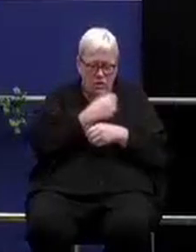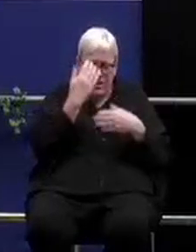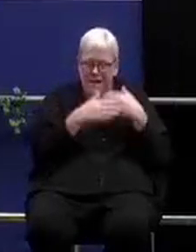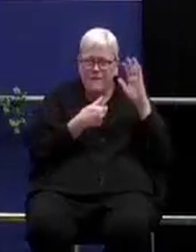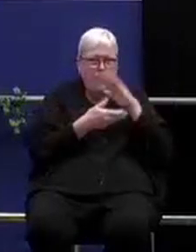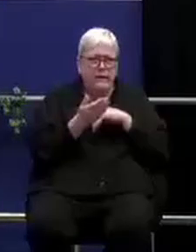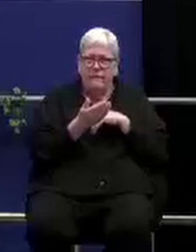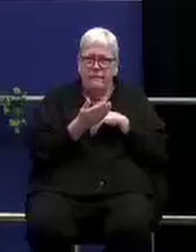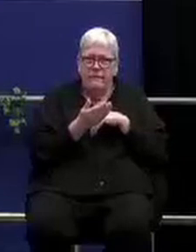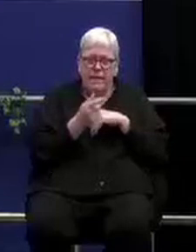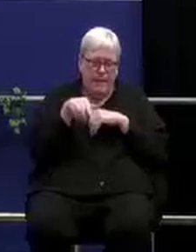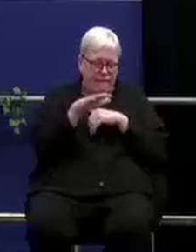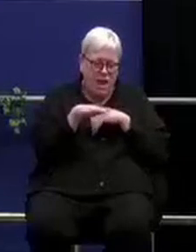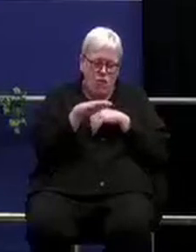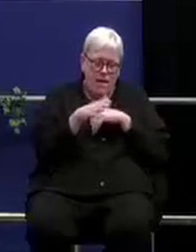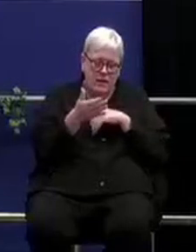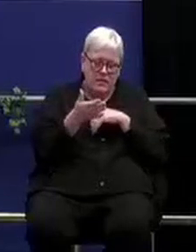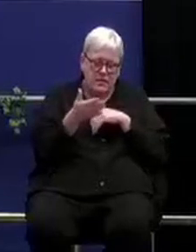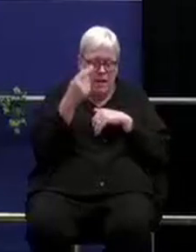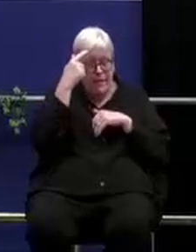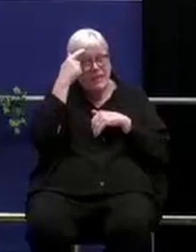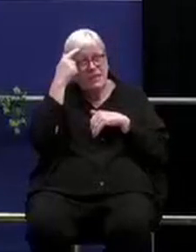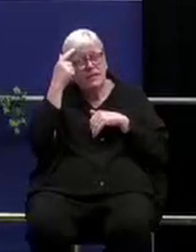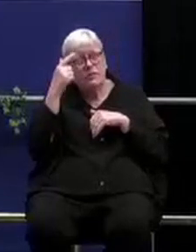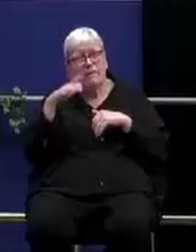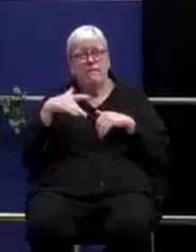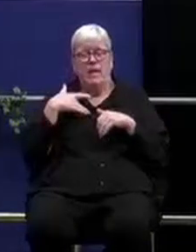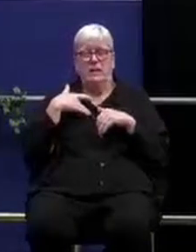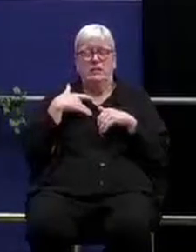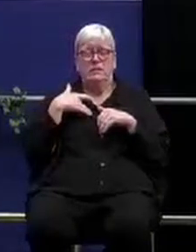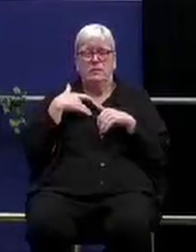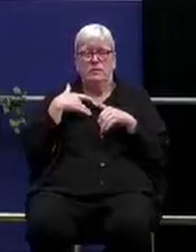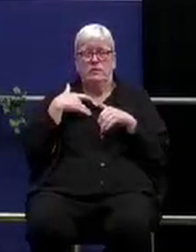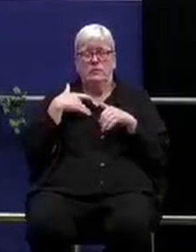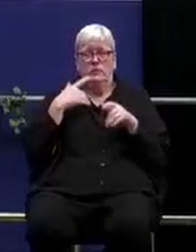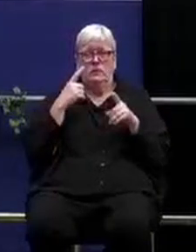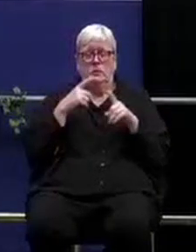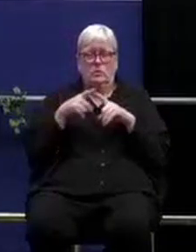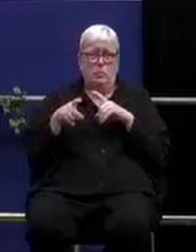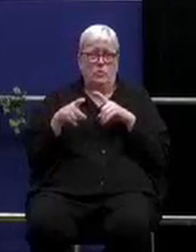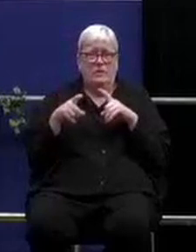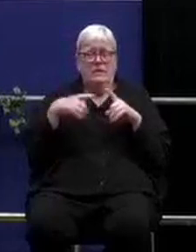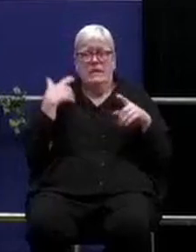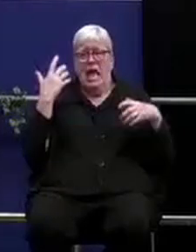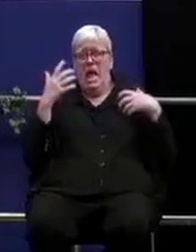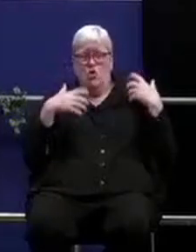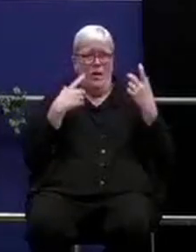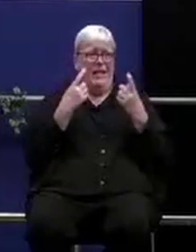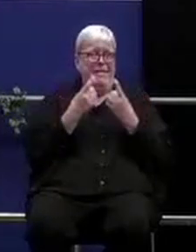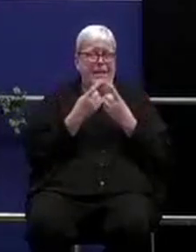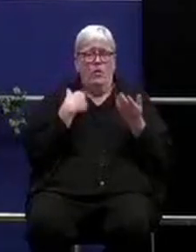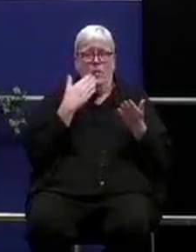one environment? And I think it made me really think that, like, what's the most imaginative way to portray